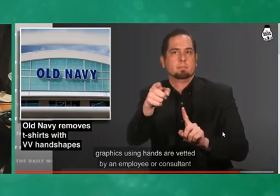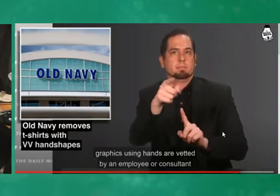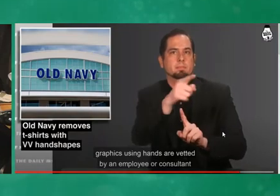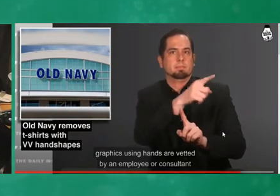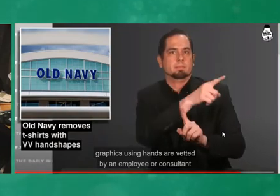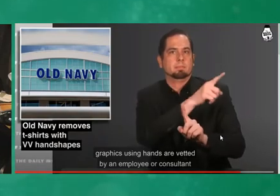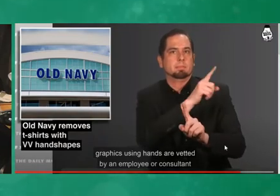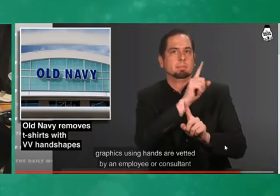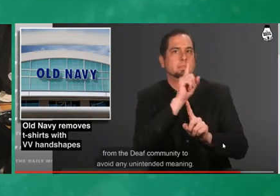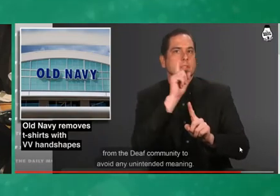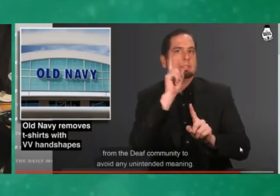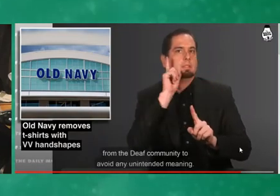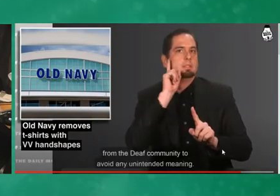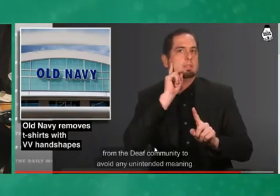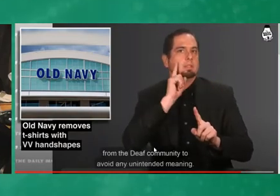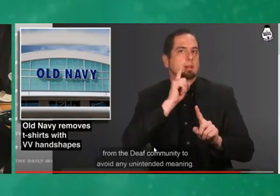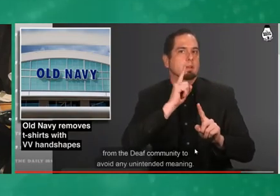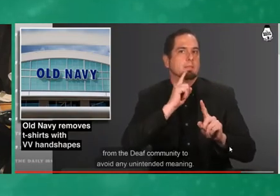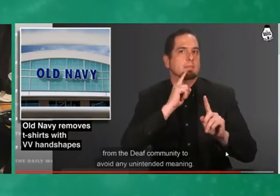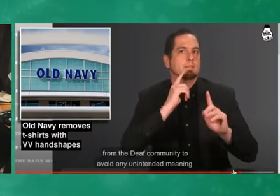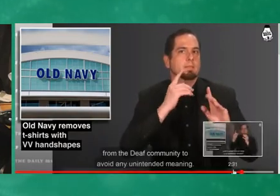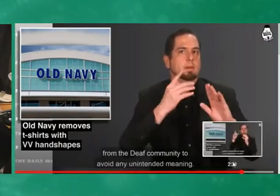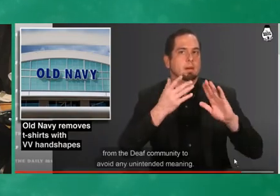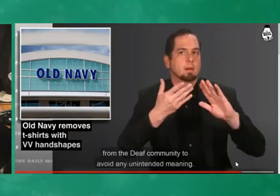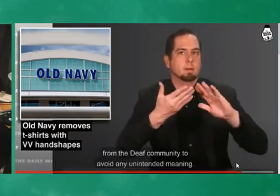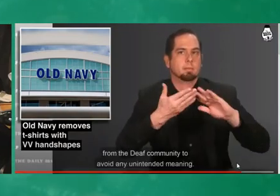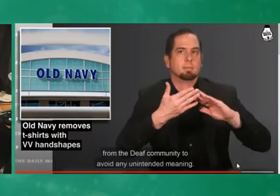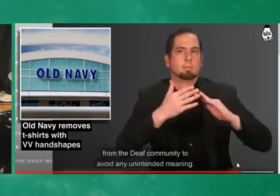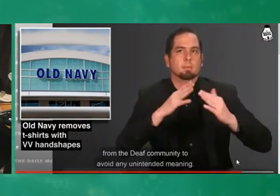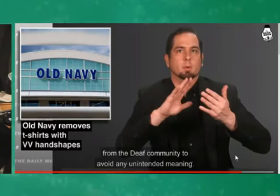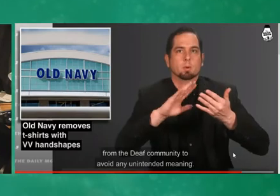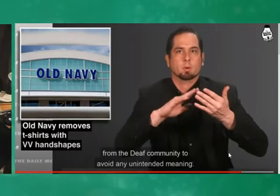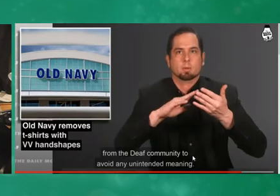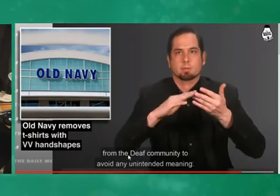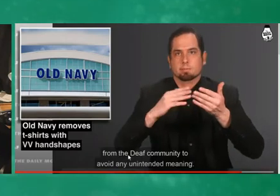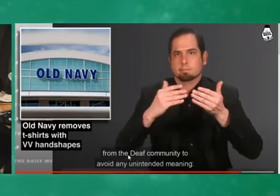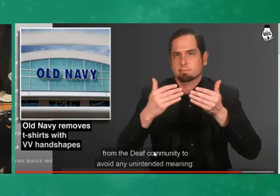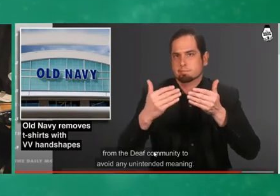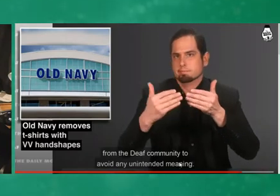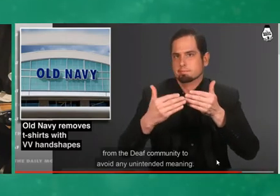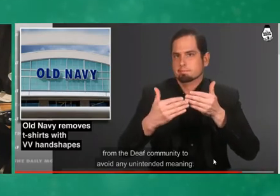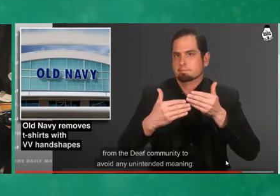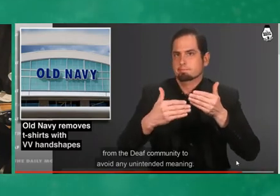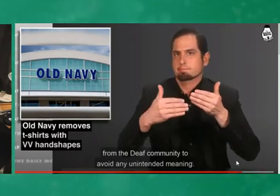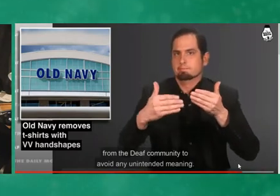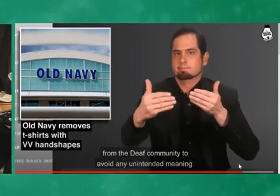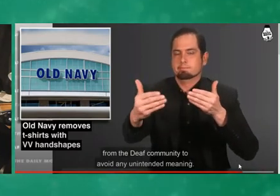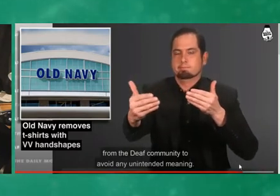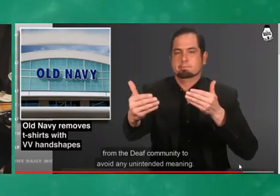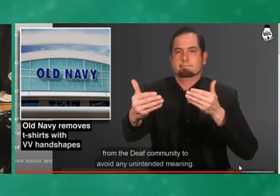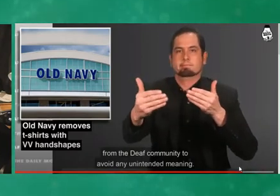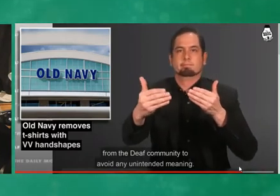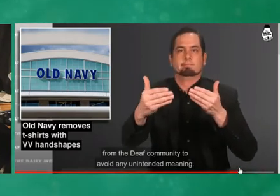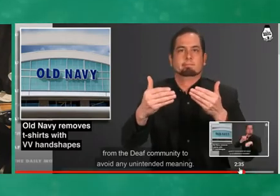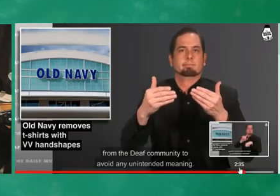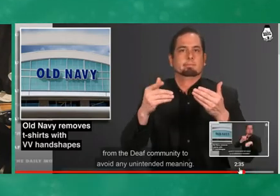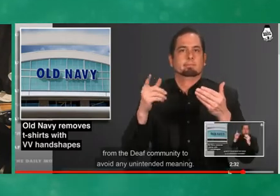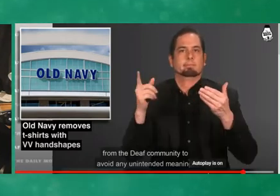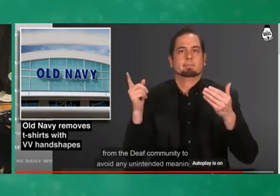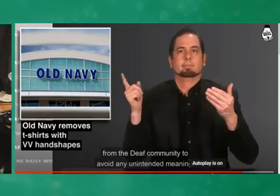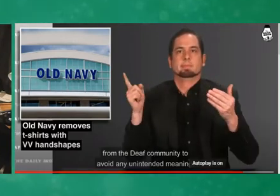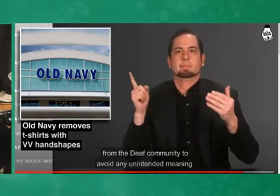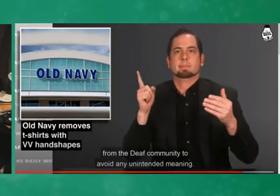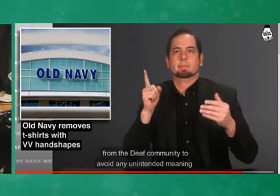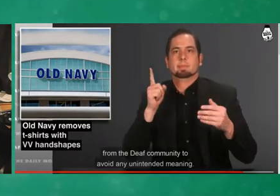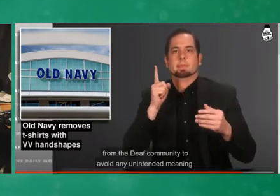consultants. Okay, so we'll do a quick breakdown of this sentence from the deaf community. Yeah, consultants are from the deaf community. Moving